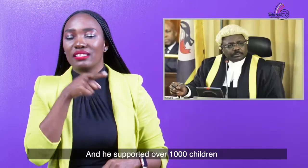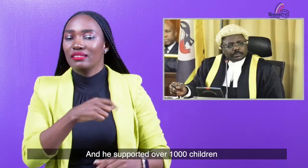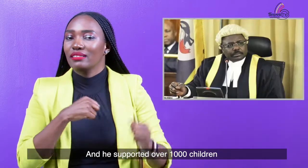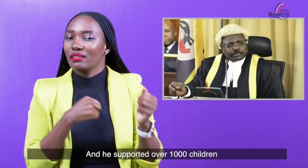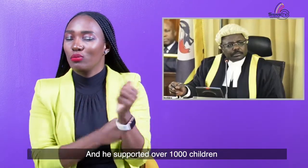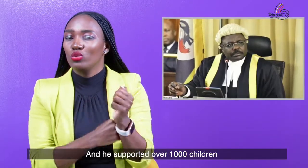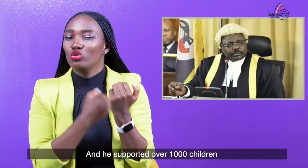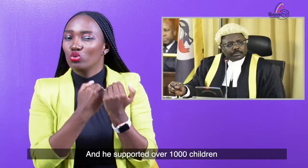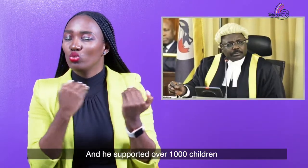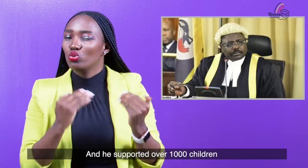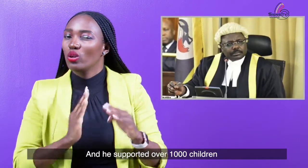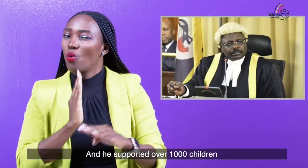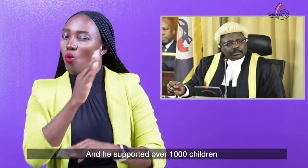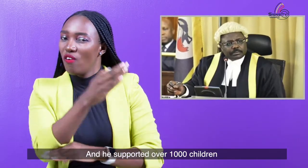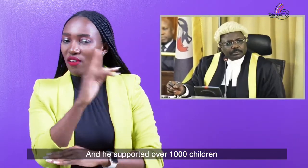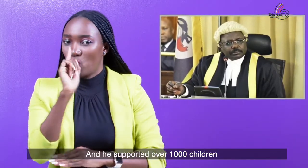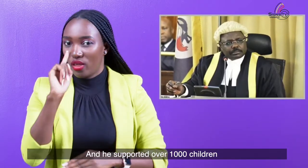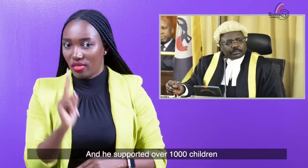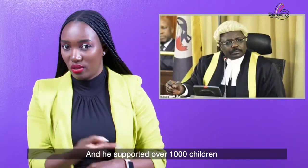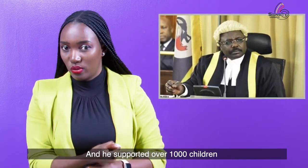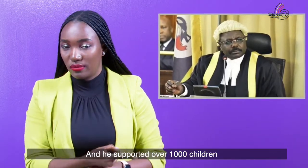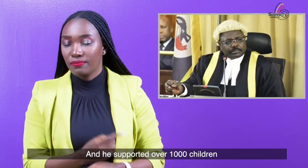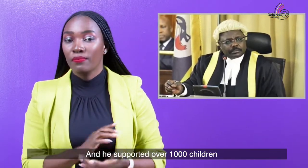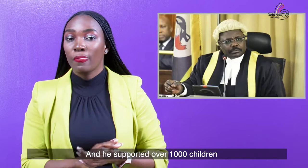he supported over 1,000 children.